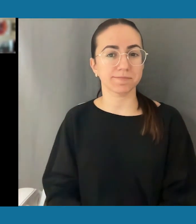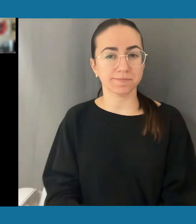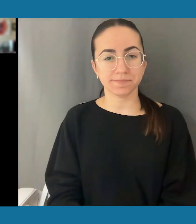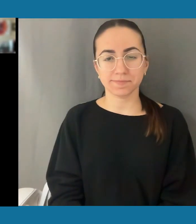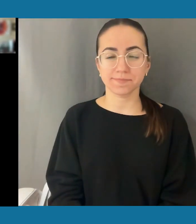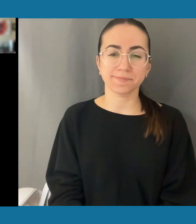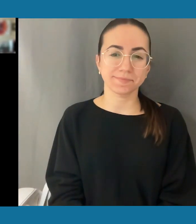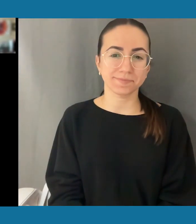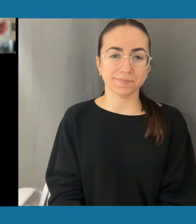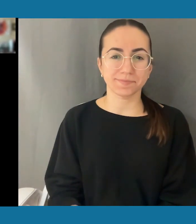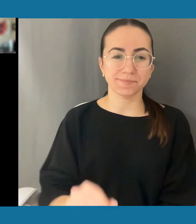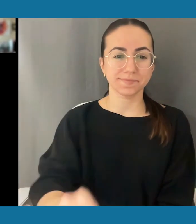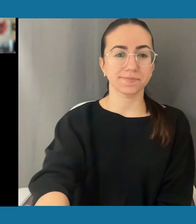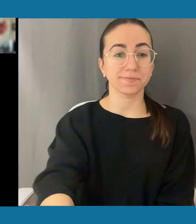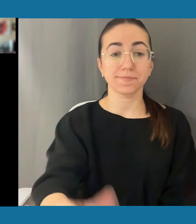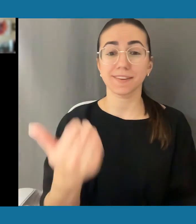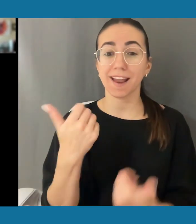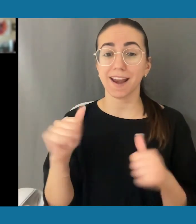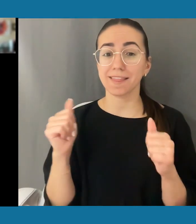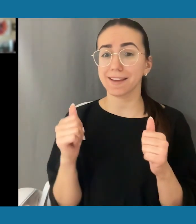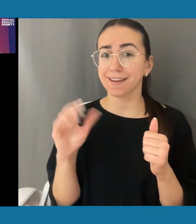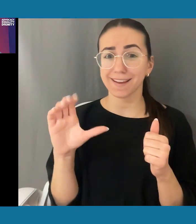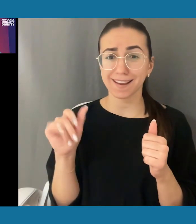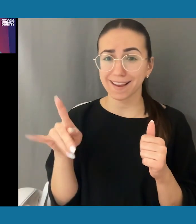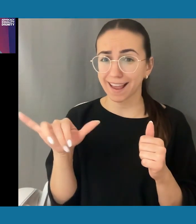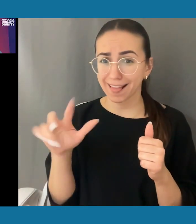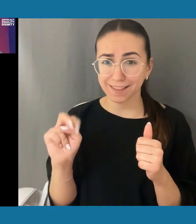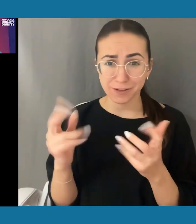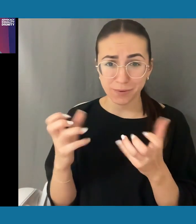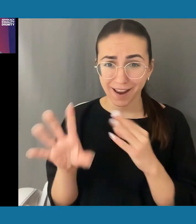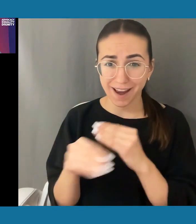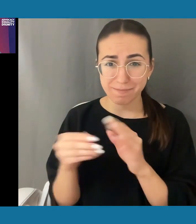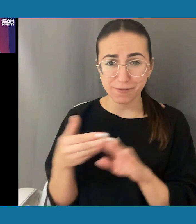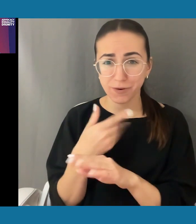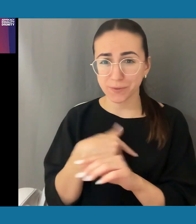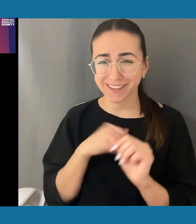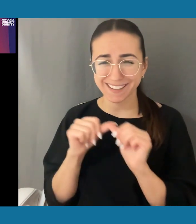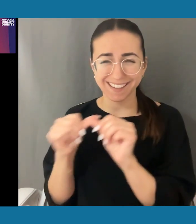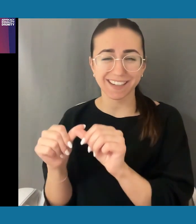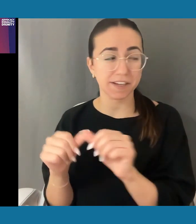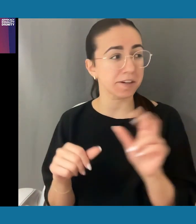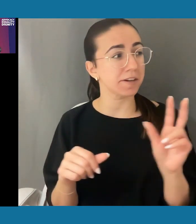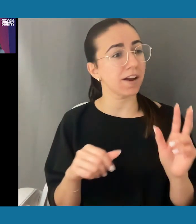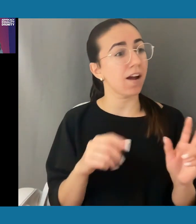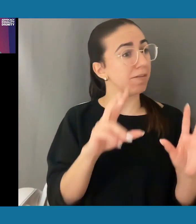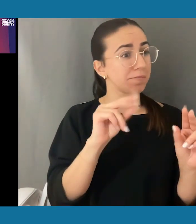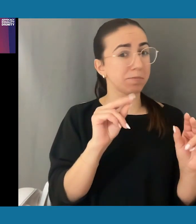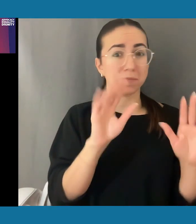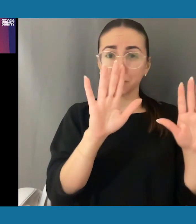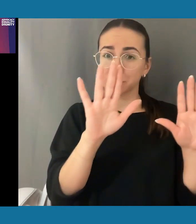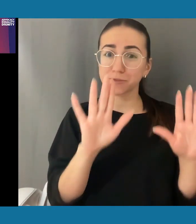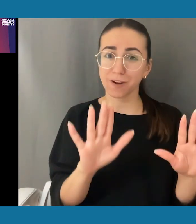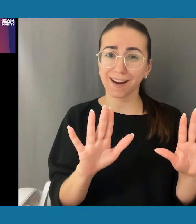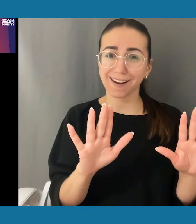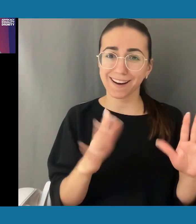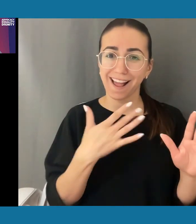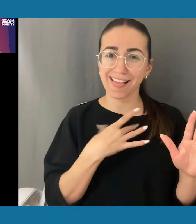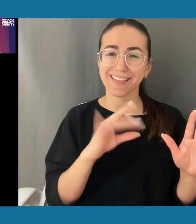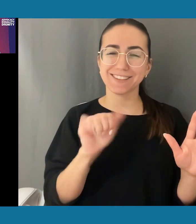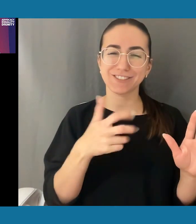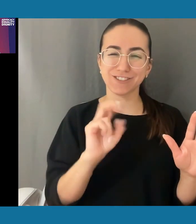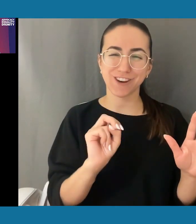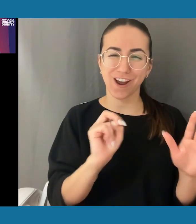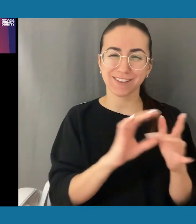Anything else, Caitlin, you want to add before we move on? That was great, and I like John's example with the videos.